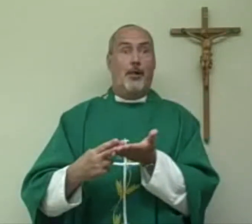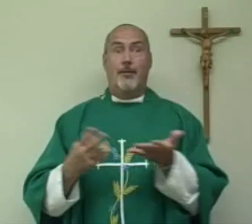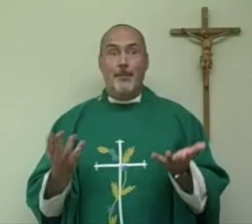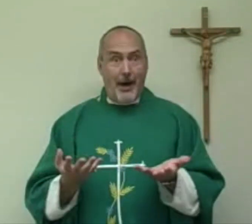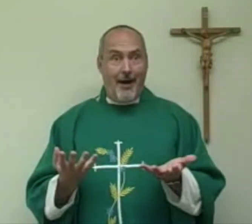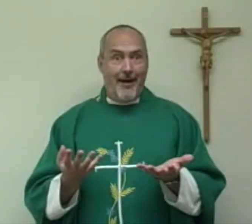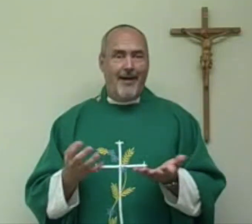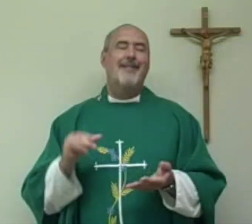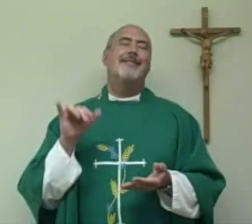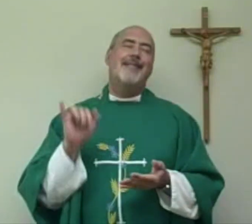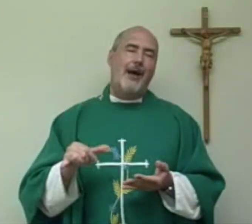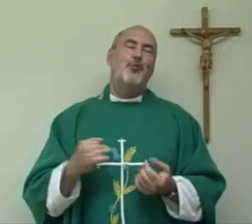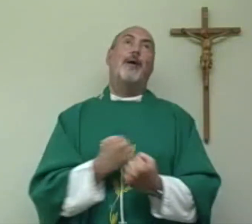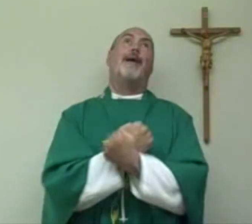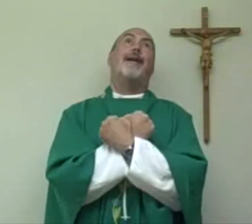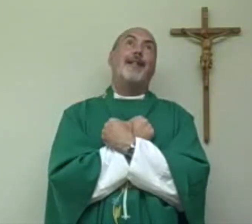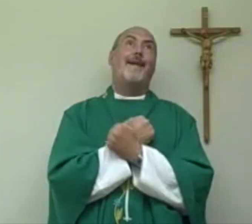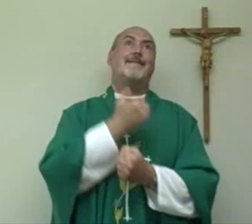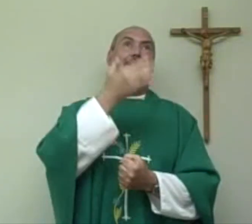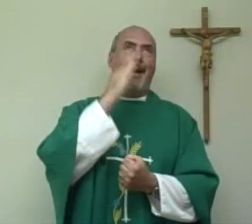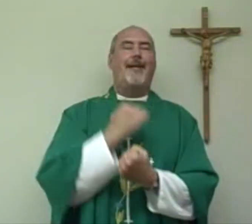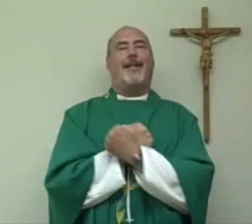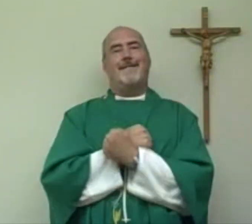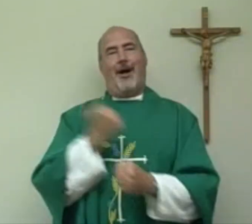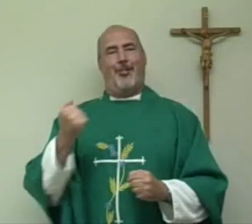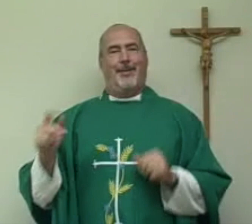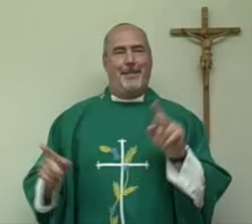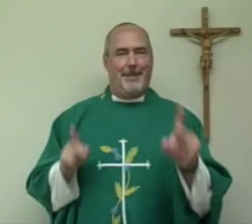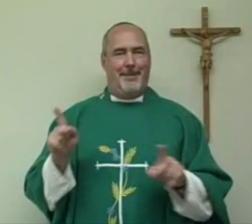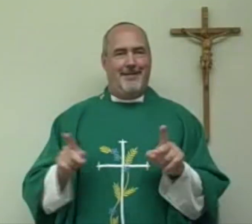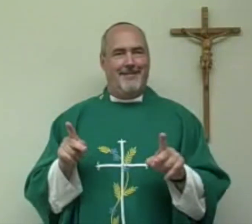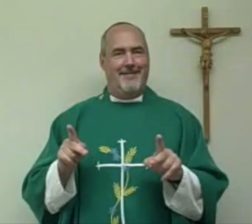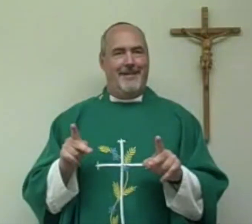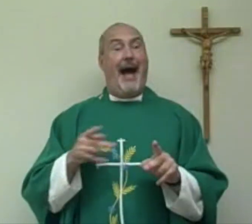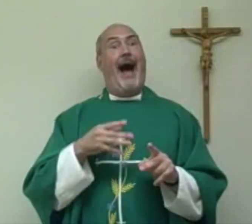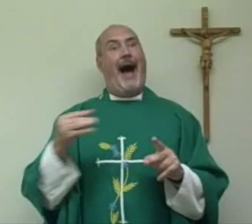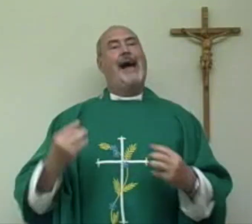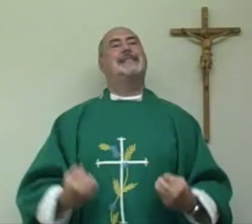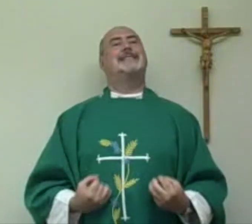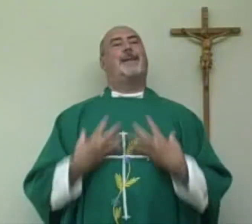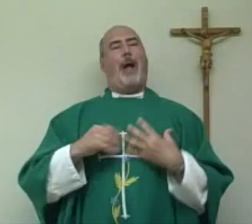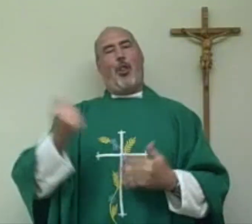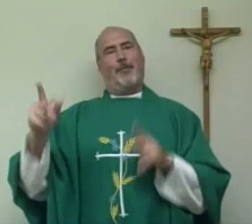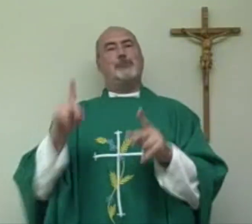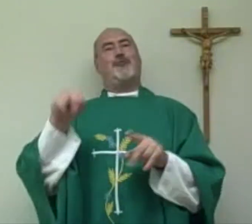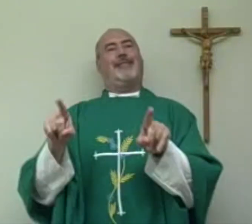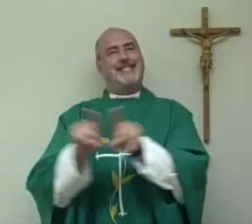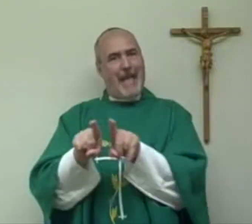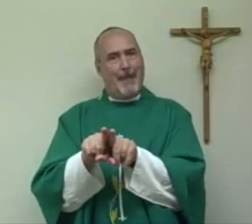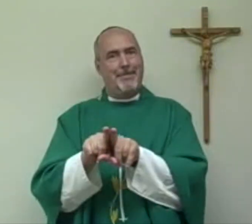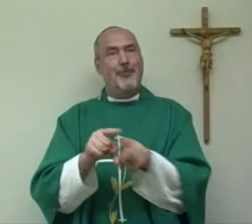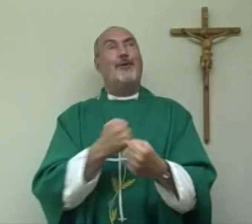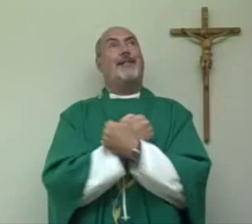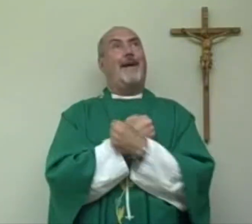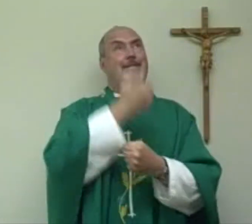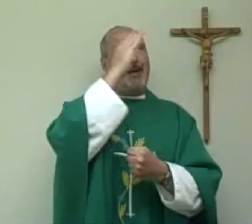Remember, what makes a person holy is that they love God and they love other people and they inspire